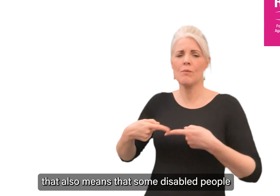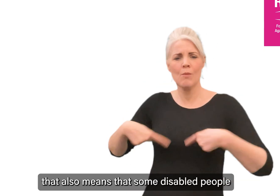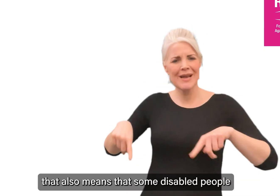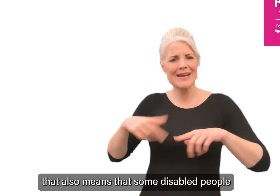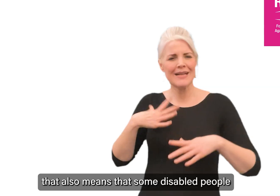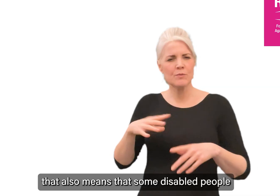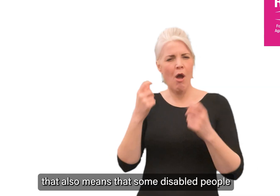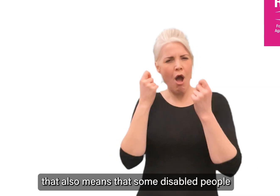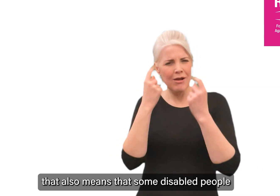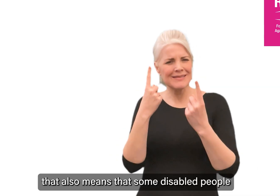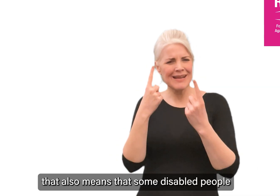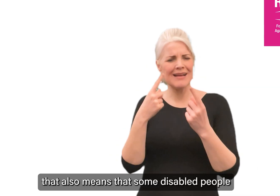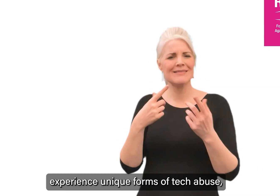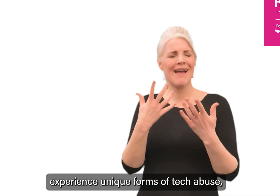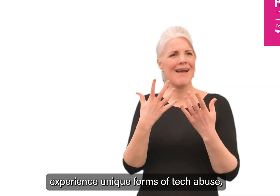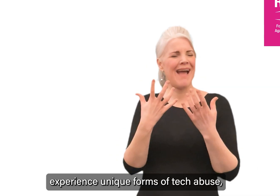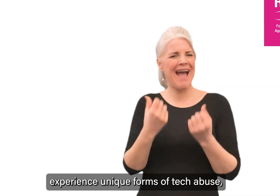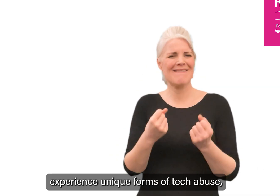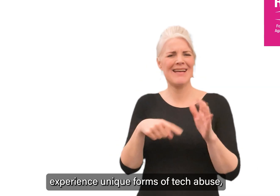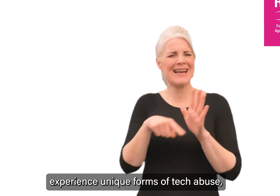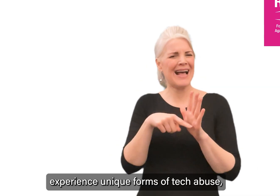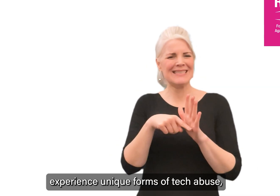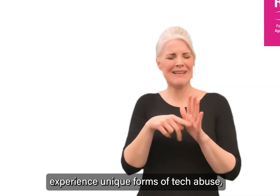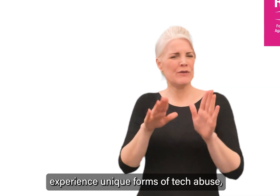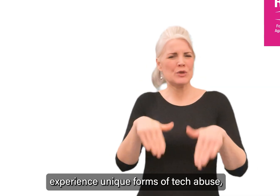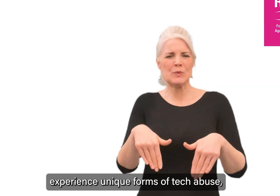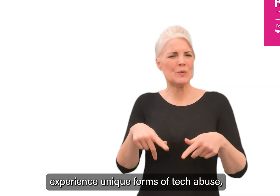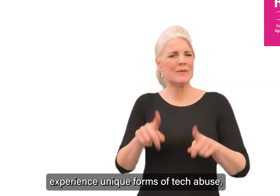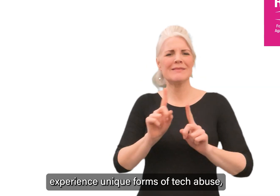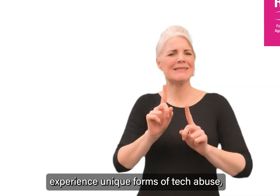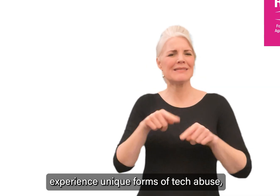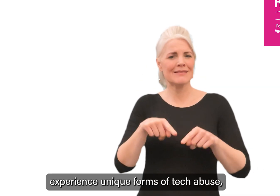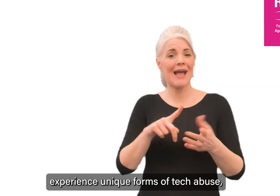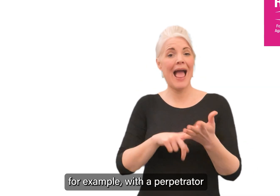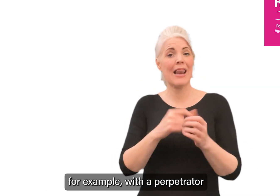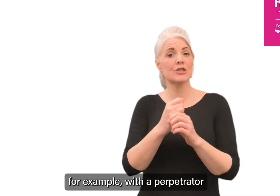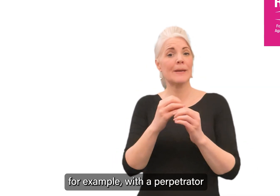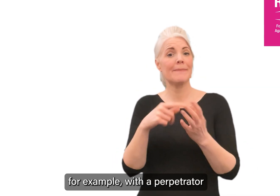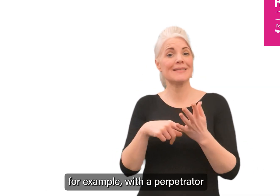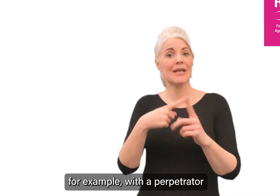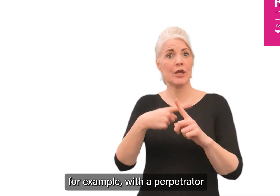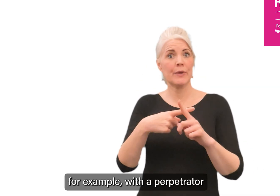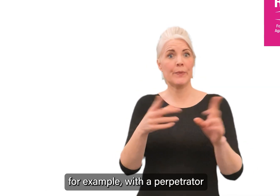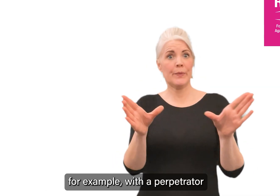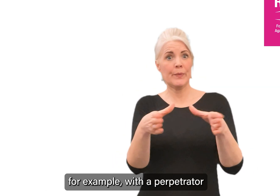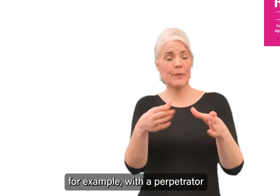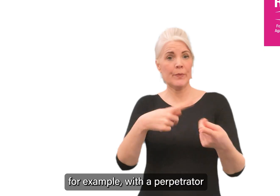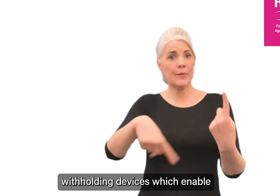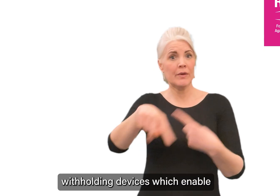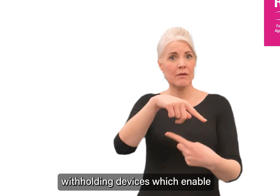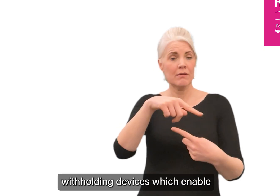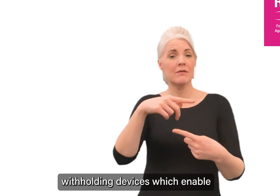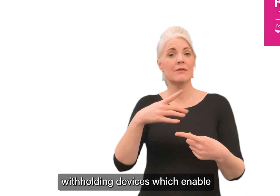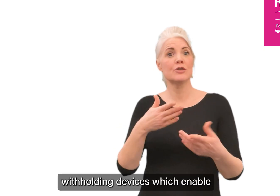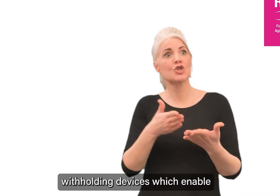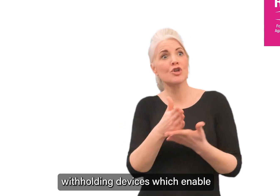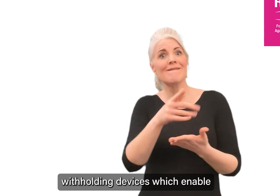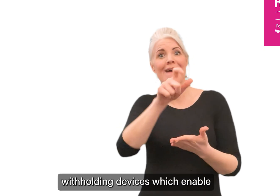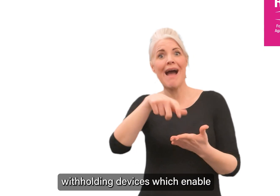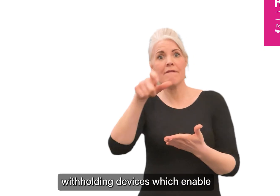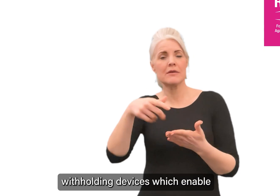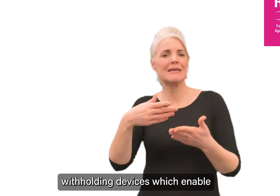means that some disabled people experience unique forms of tech abuse. For example, with a perpetrator